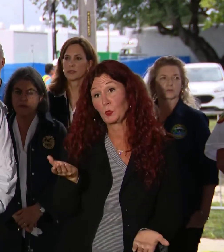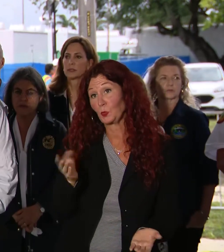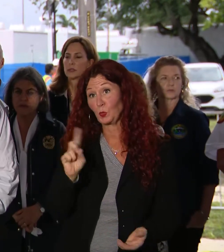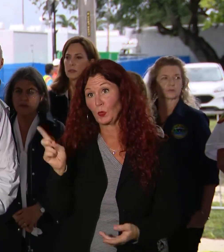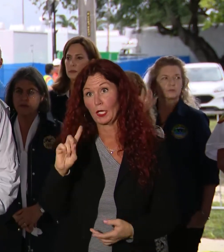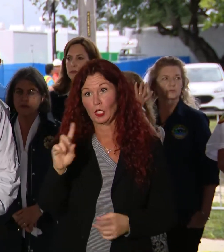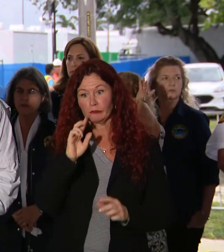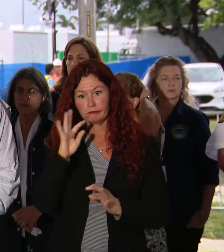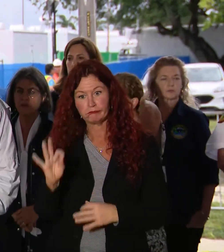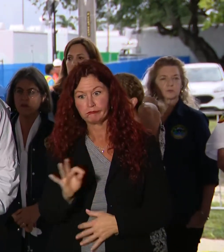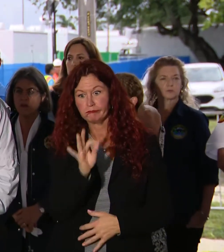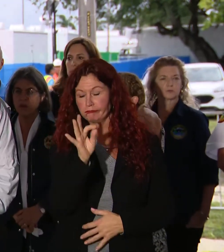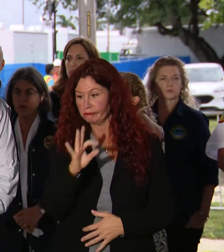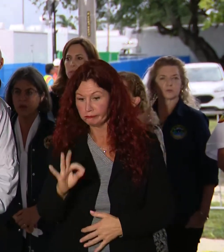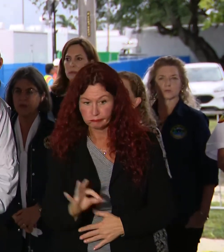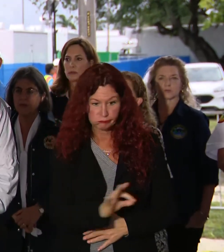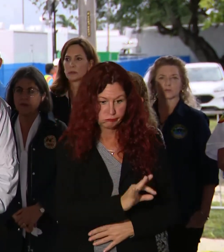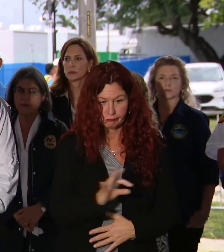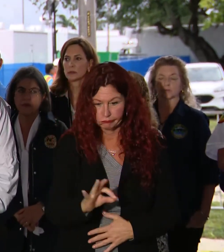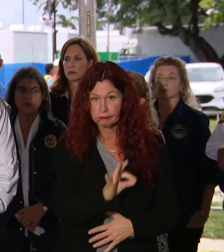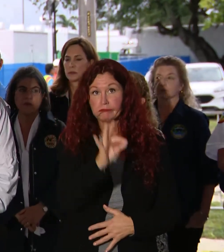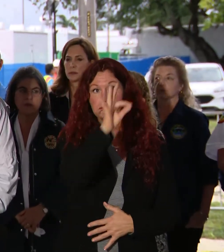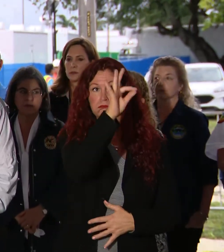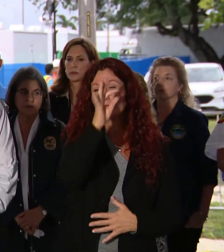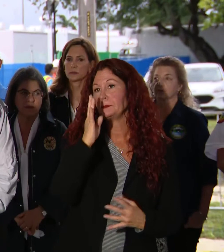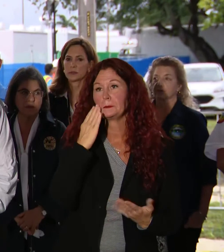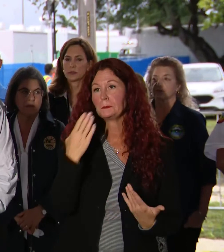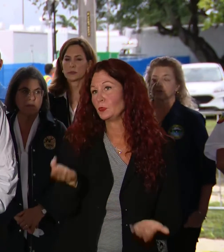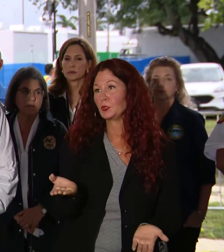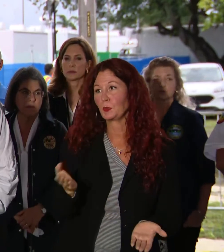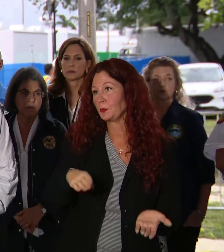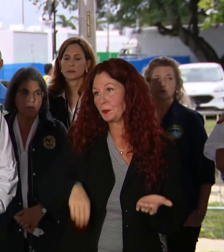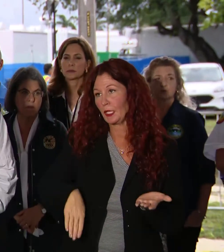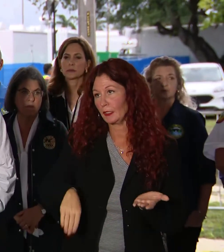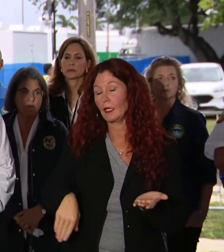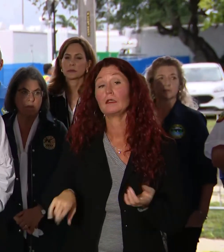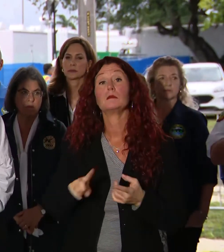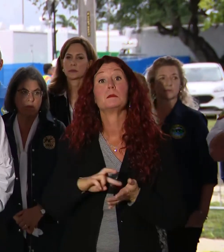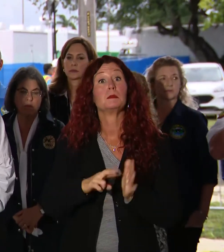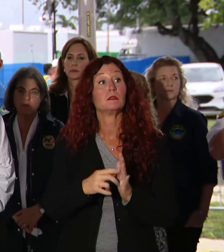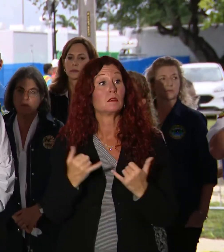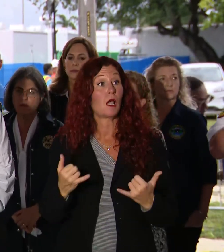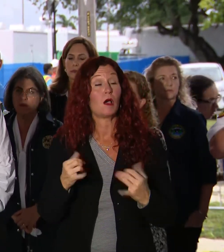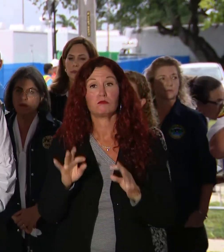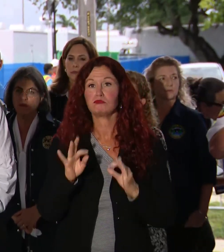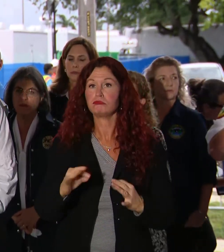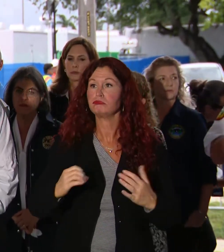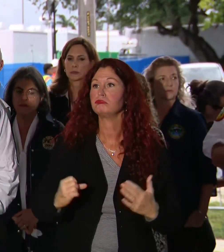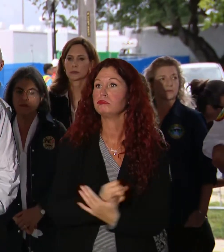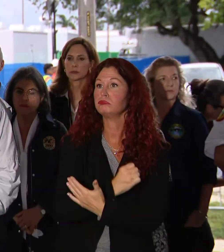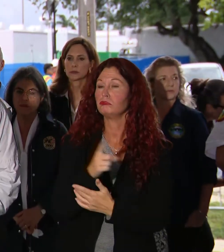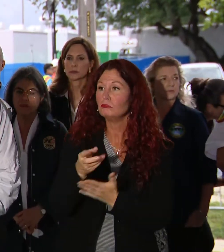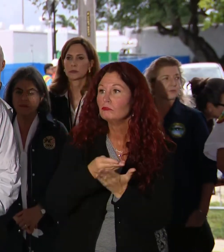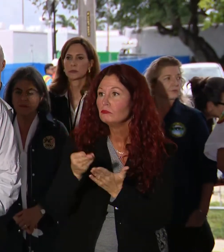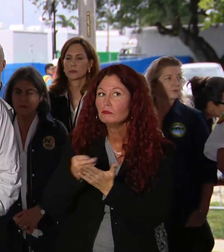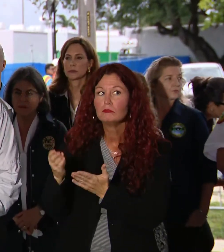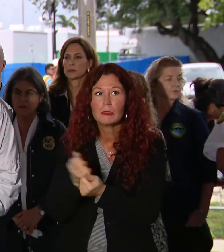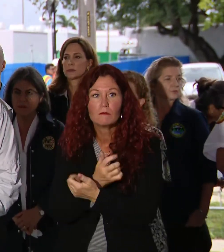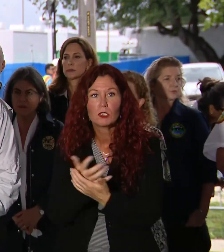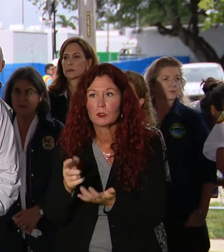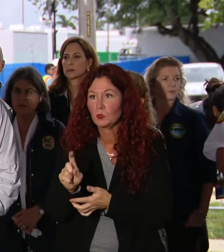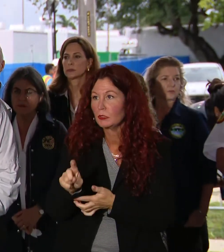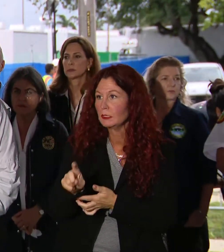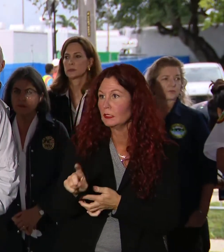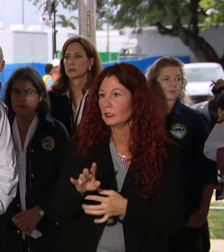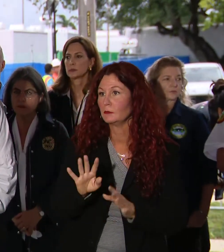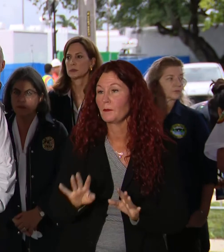supply kits with at least 7 days of supplies and begin developing their individual disaster plans. As Tropical Storm Elsa will